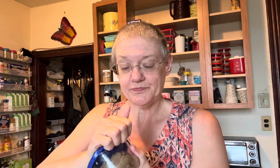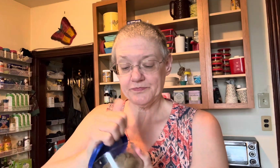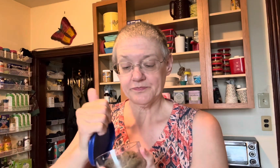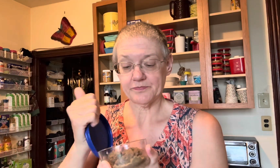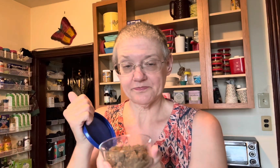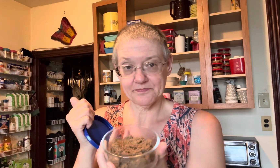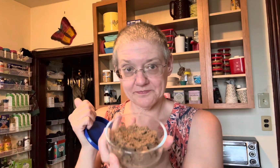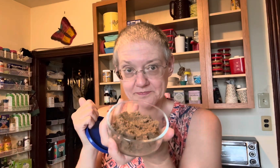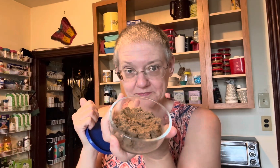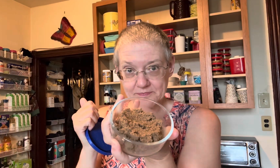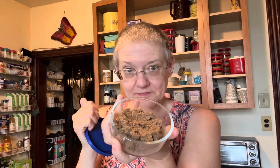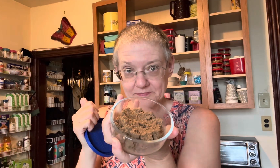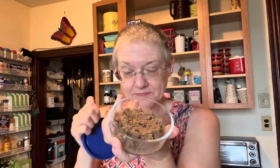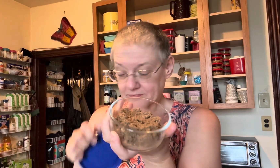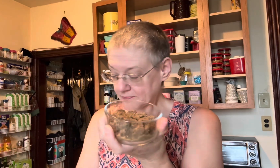This I pulled out of the freezer.